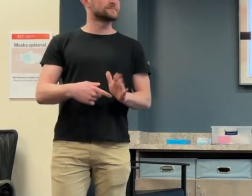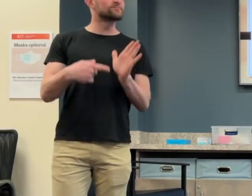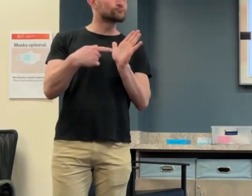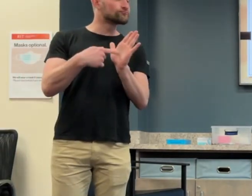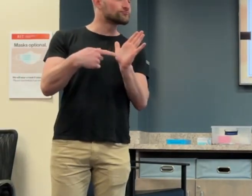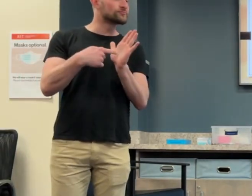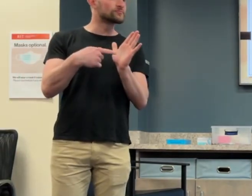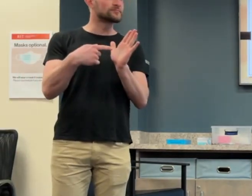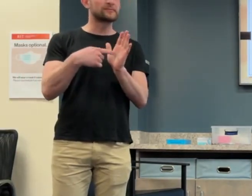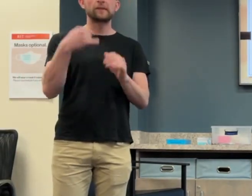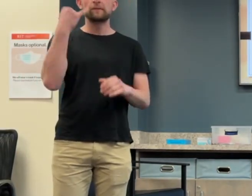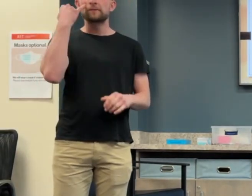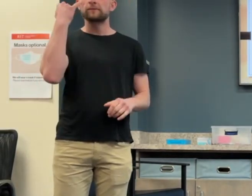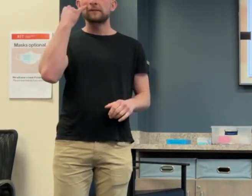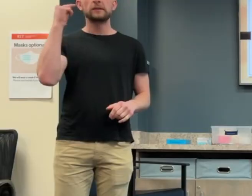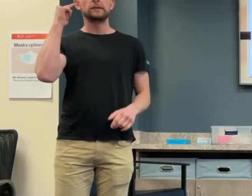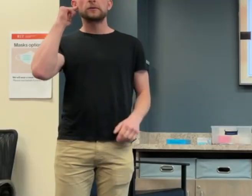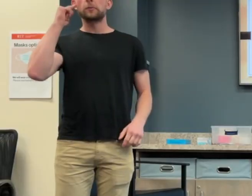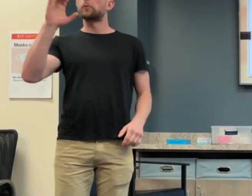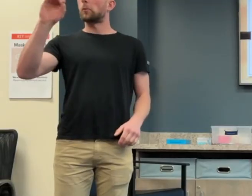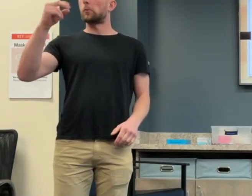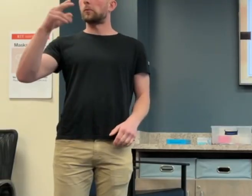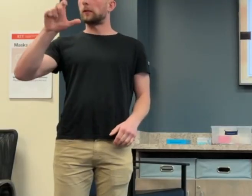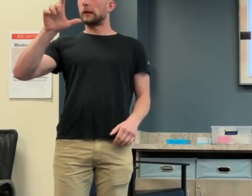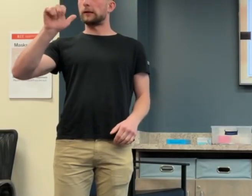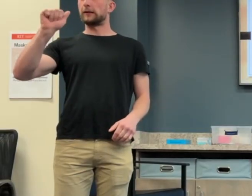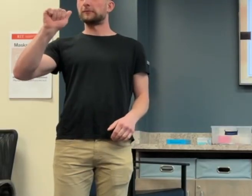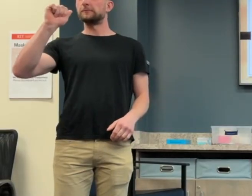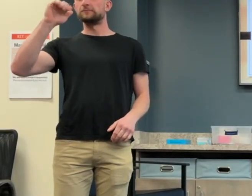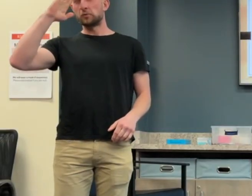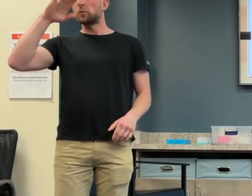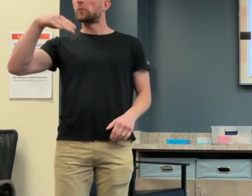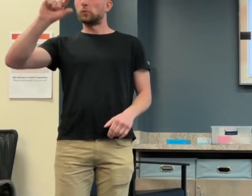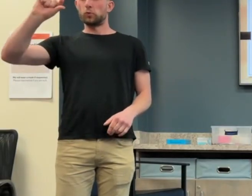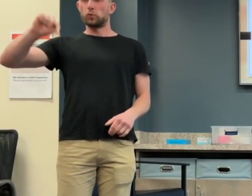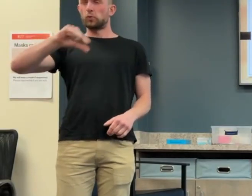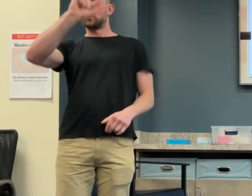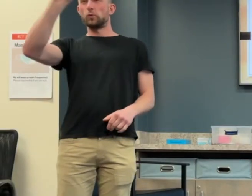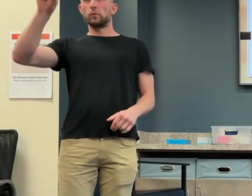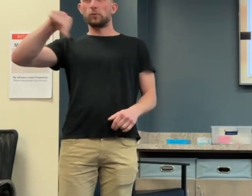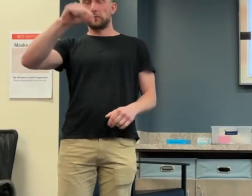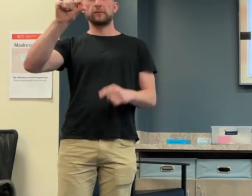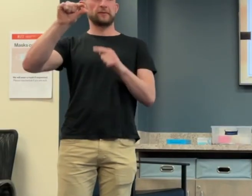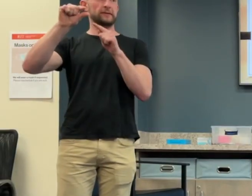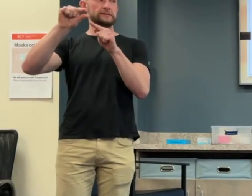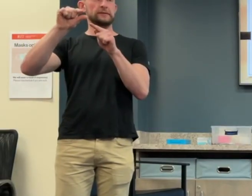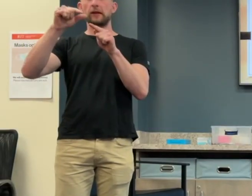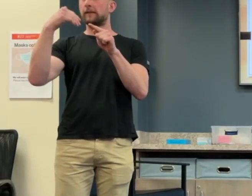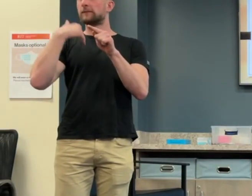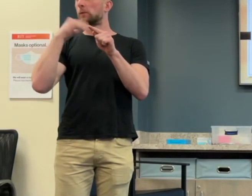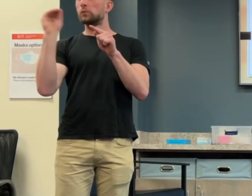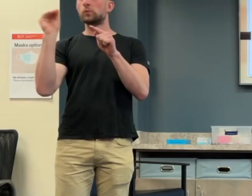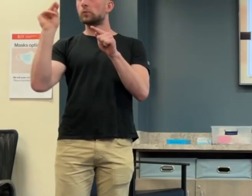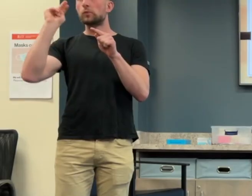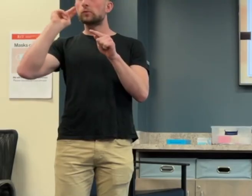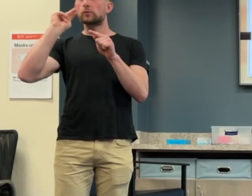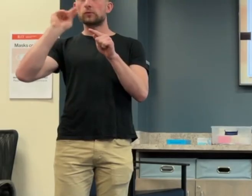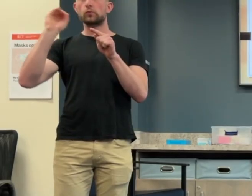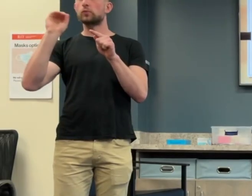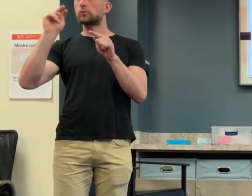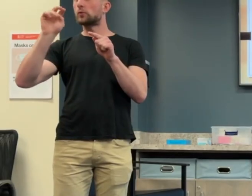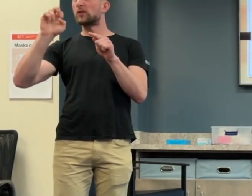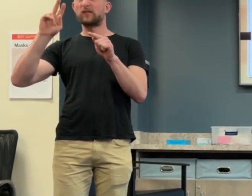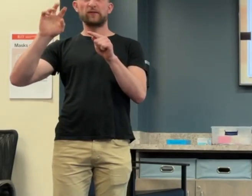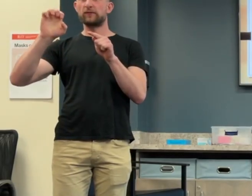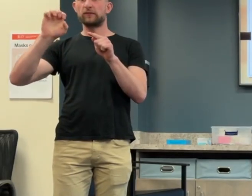So let's say there's no cochlea, or let's say that there's not an intact nerve, then a CI is